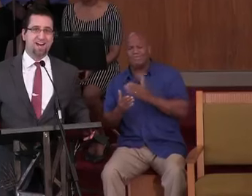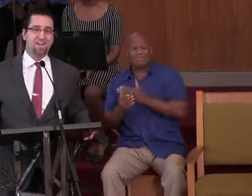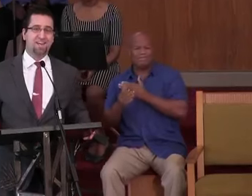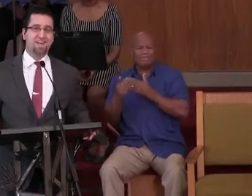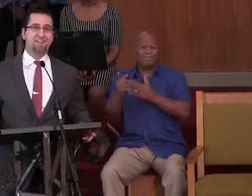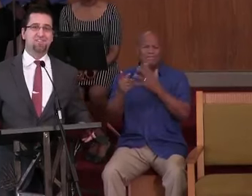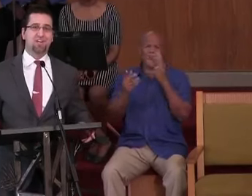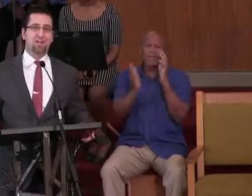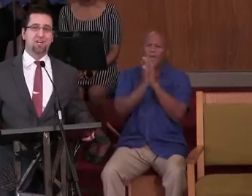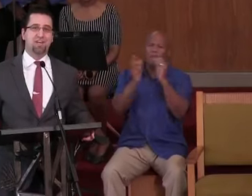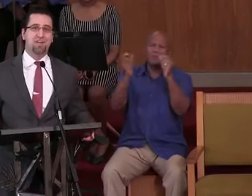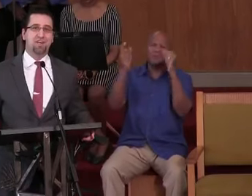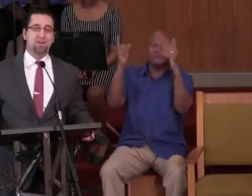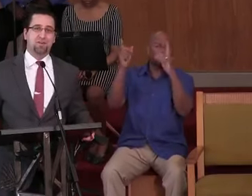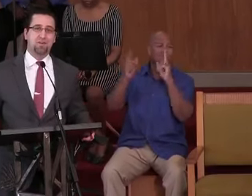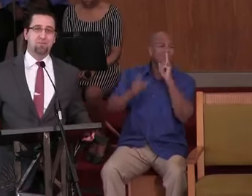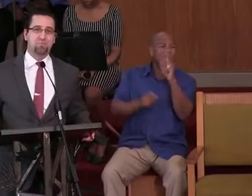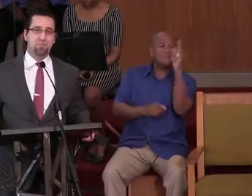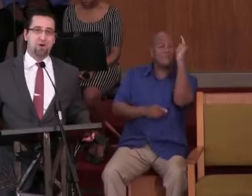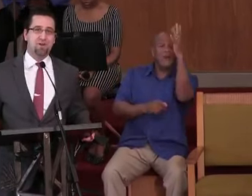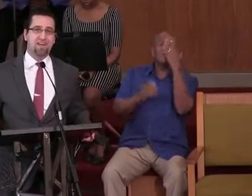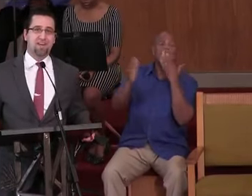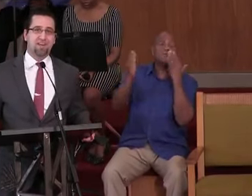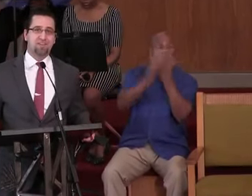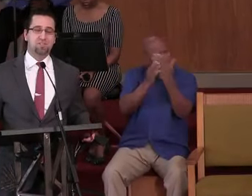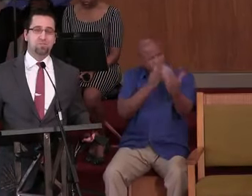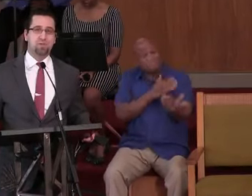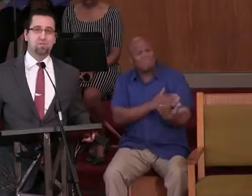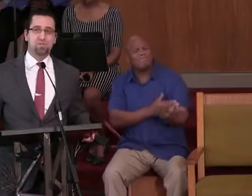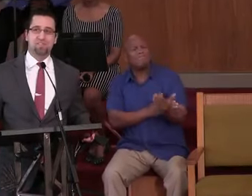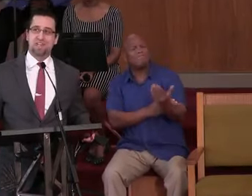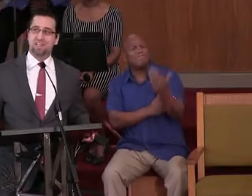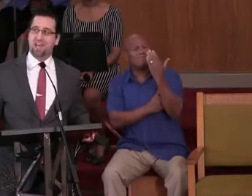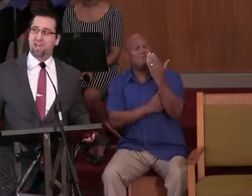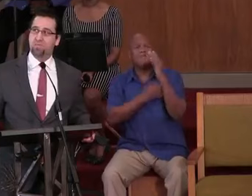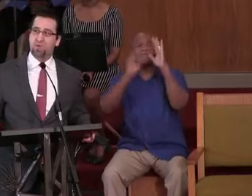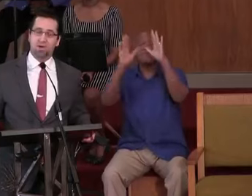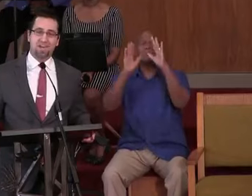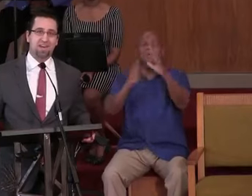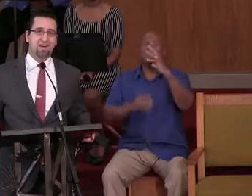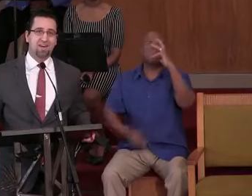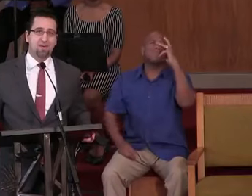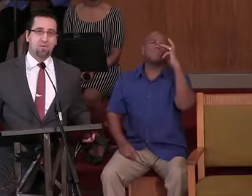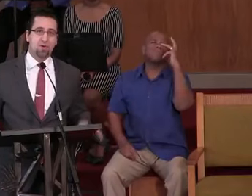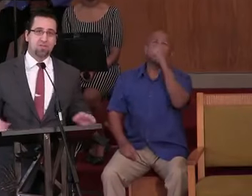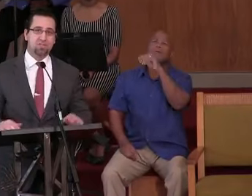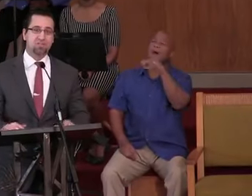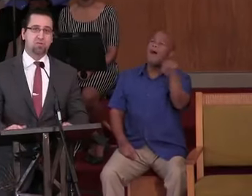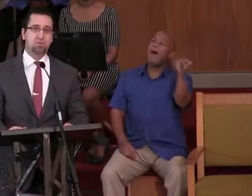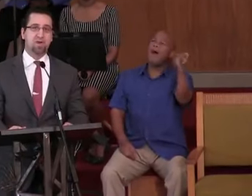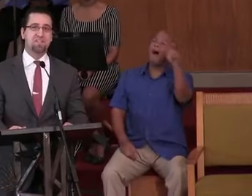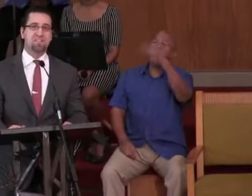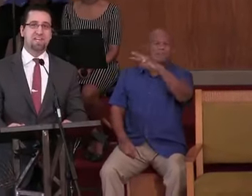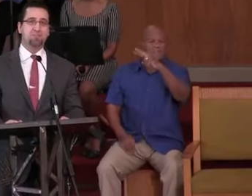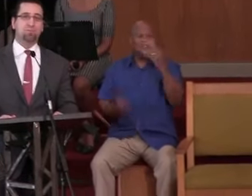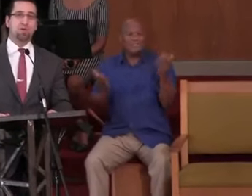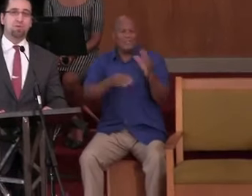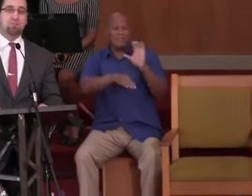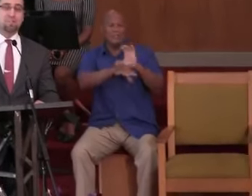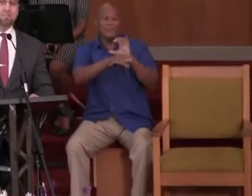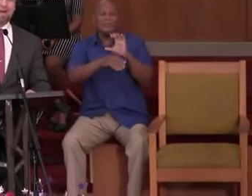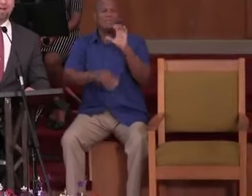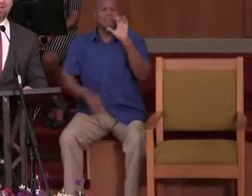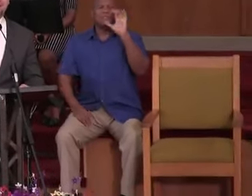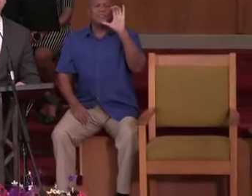Yes, God is good. Good morning on this beautiful Sunday morning. Welcome to the church by the side of the road.